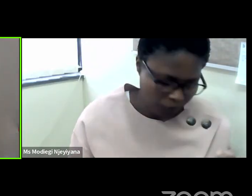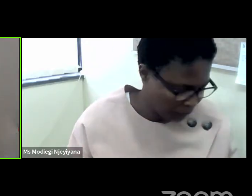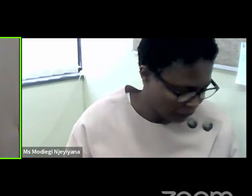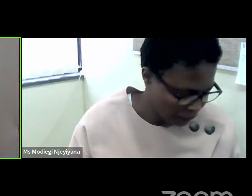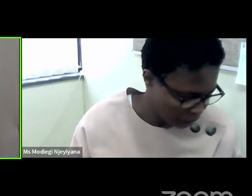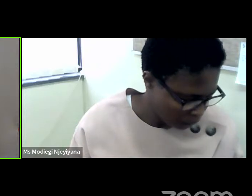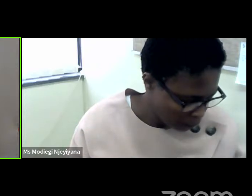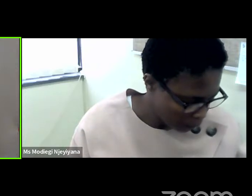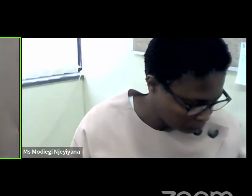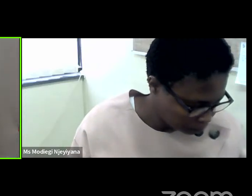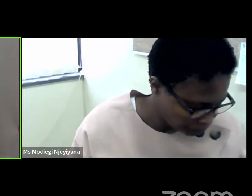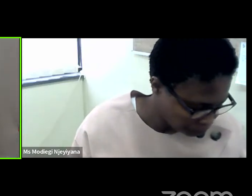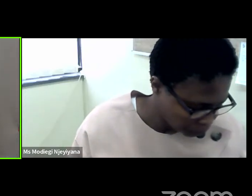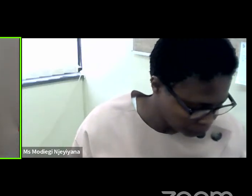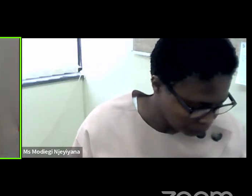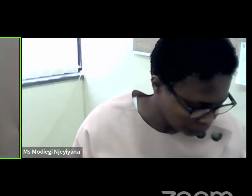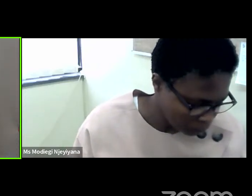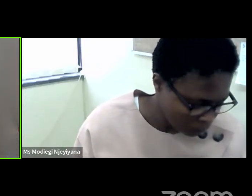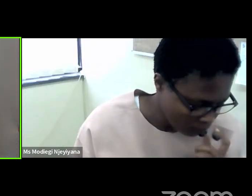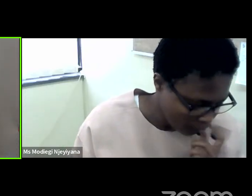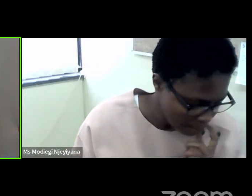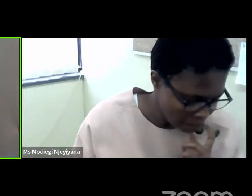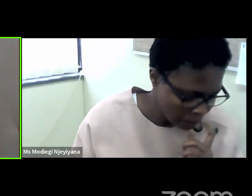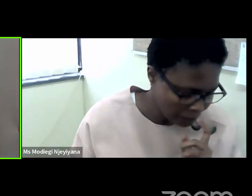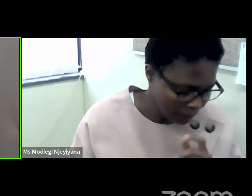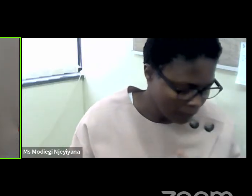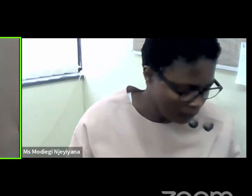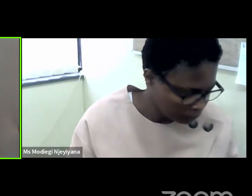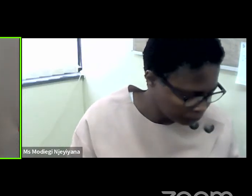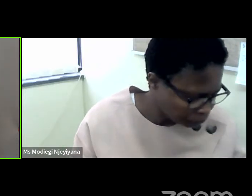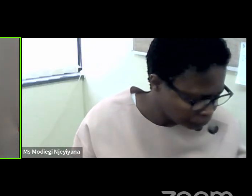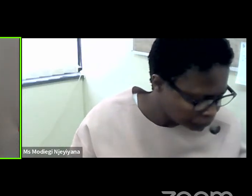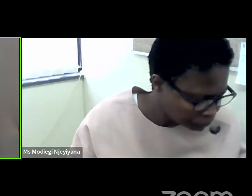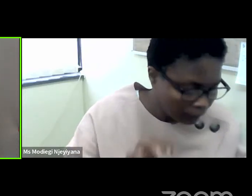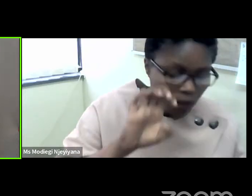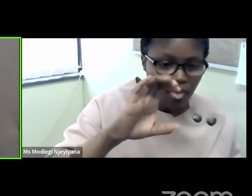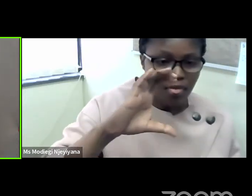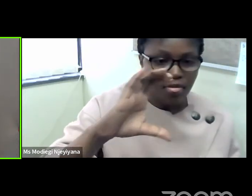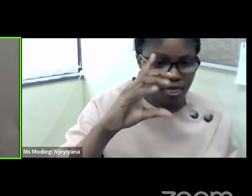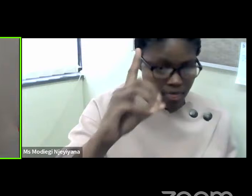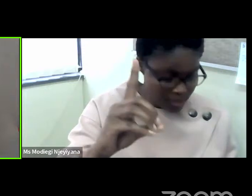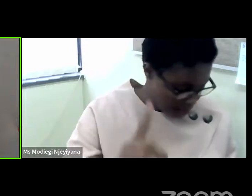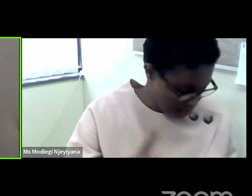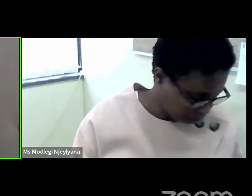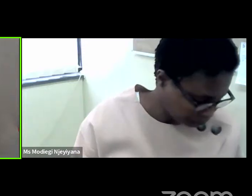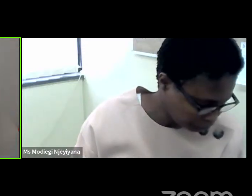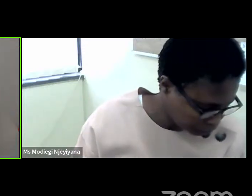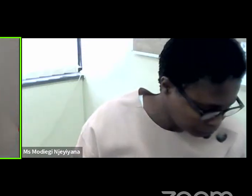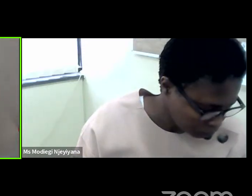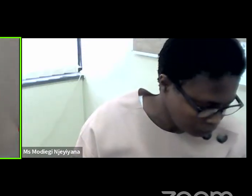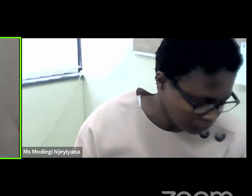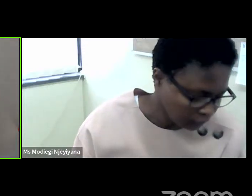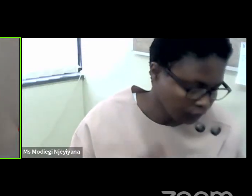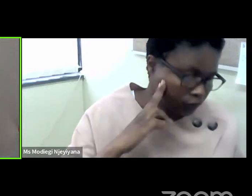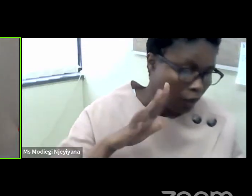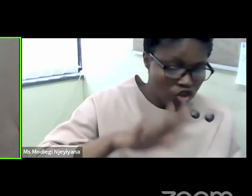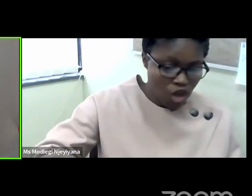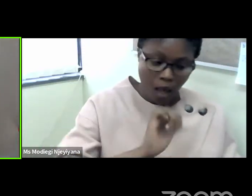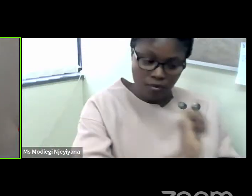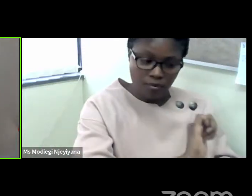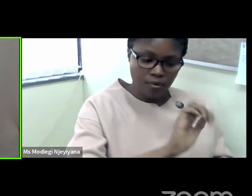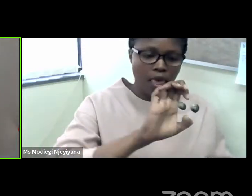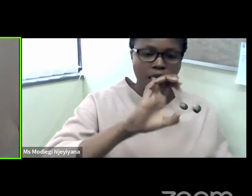So the children then have very limited access to their own language, never mind other subjects.